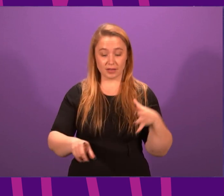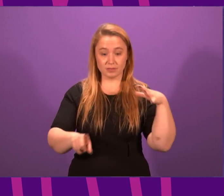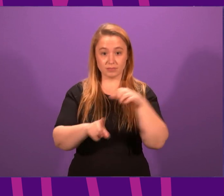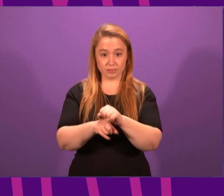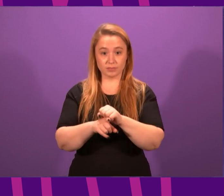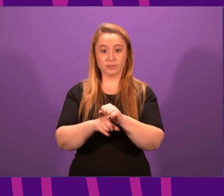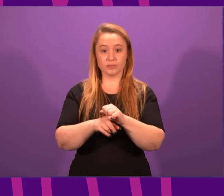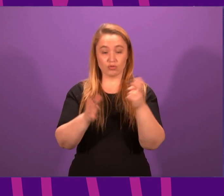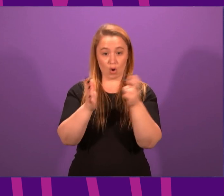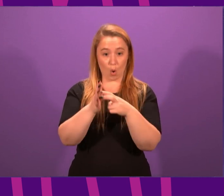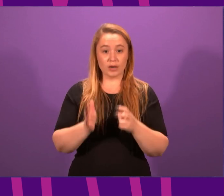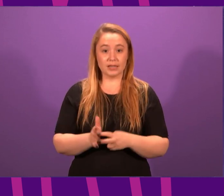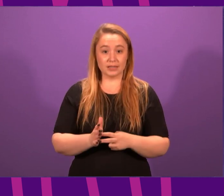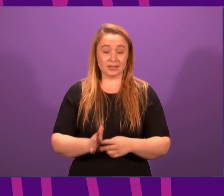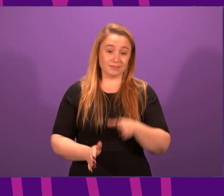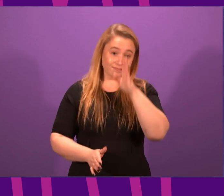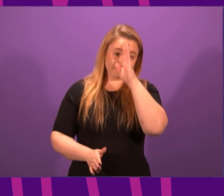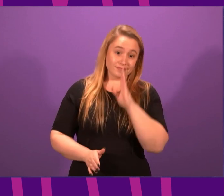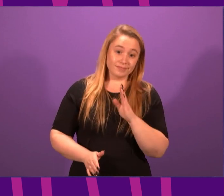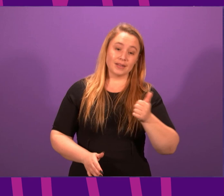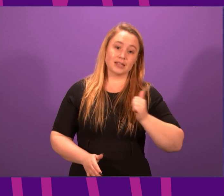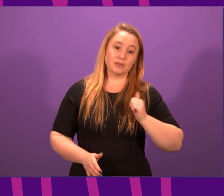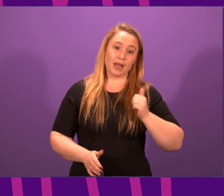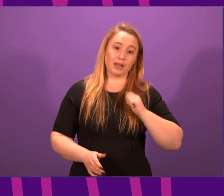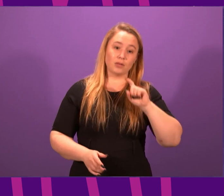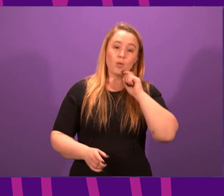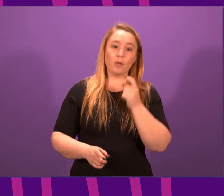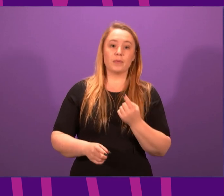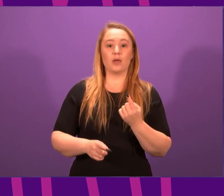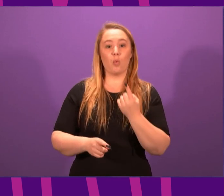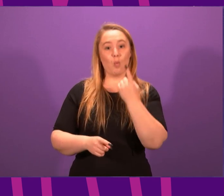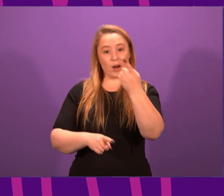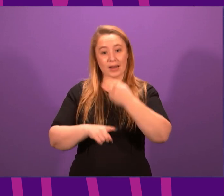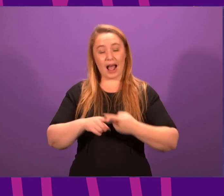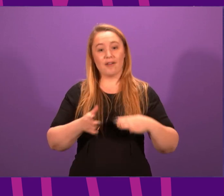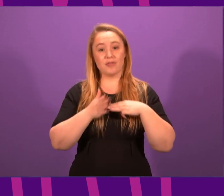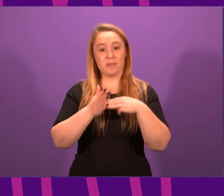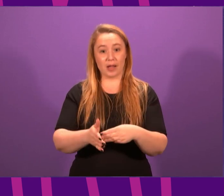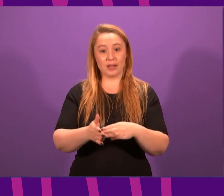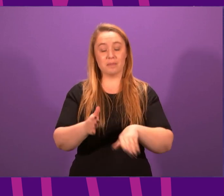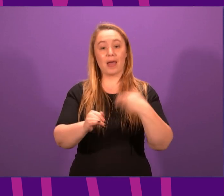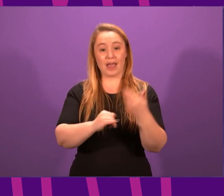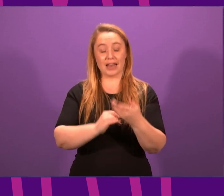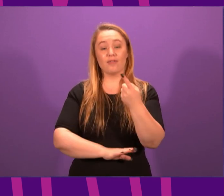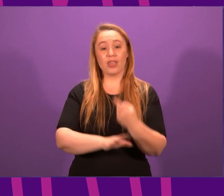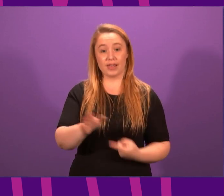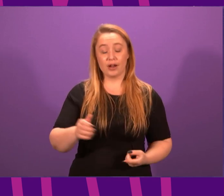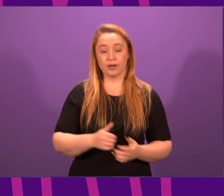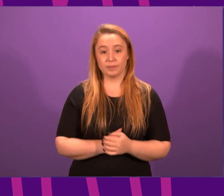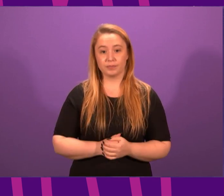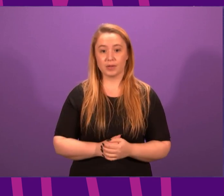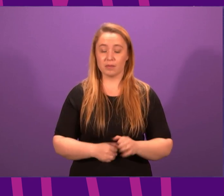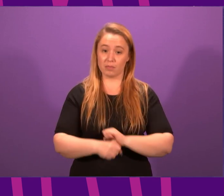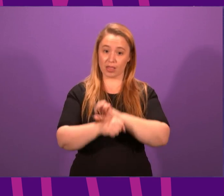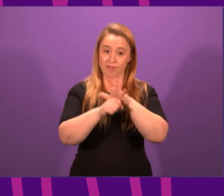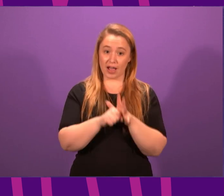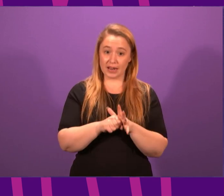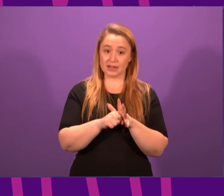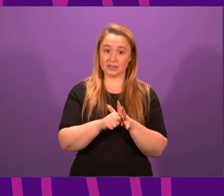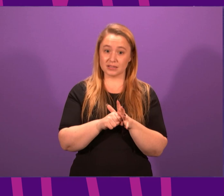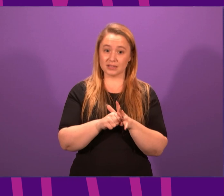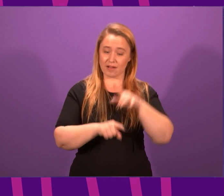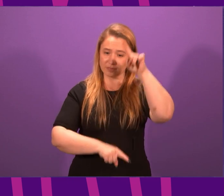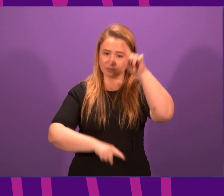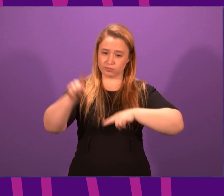recorded. Sadly, it looks likely that it's going to be more than 1.5 million by year's end. And yet the virus seems to have hugely